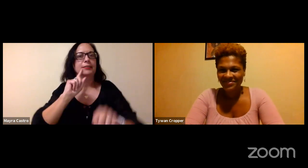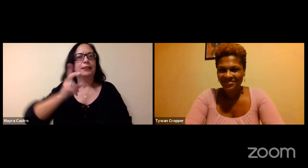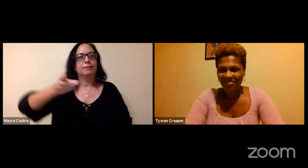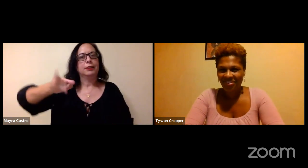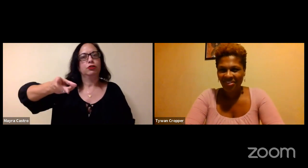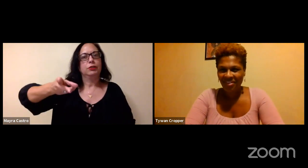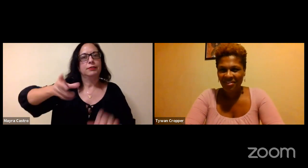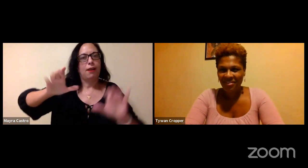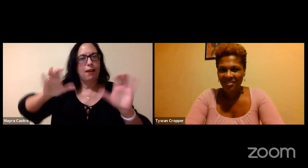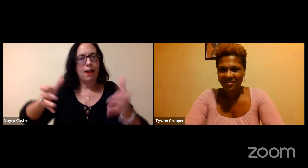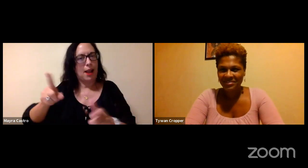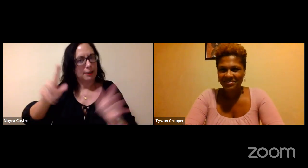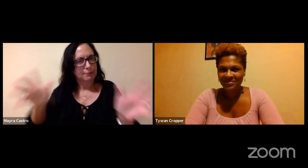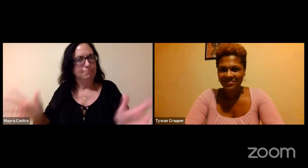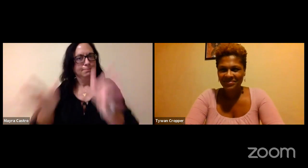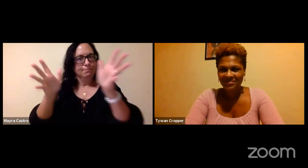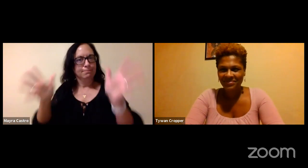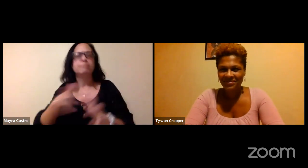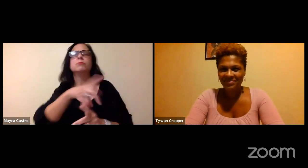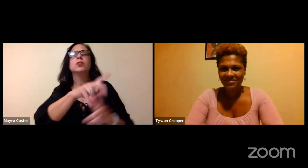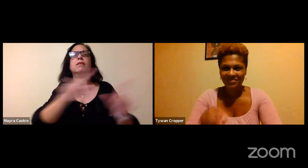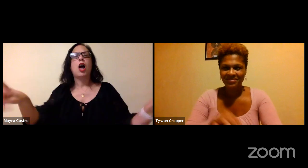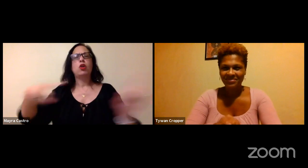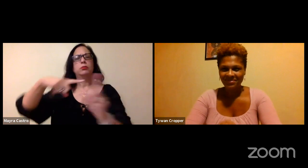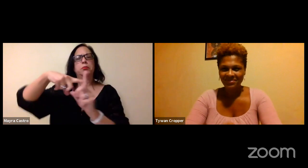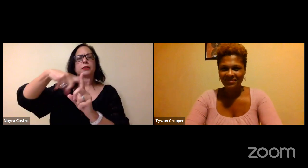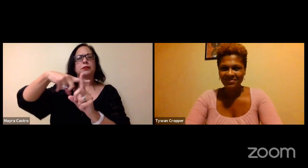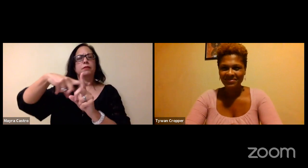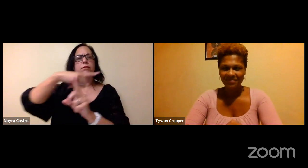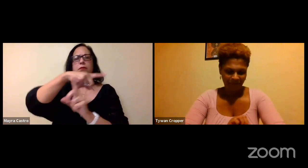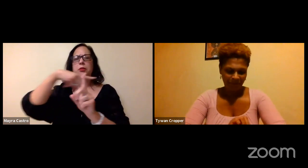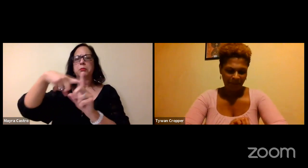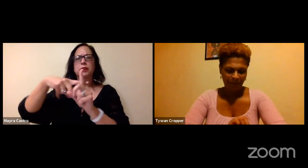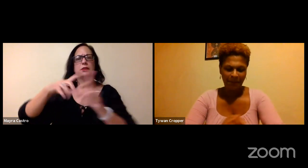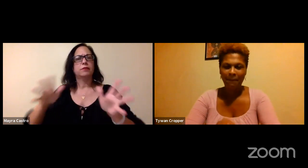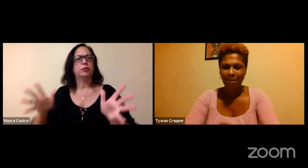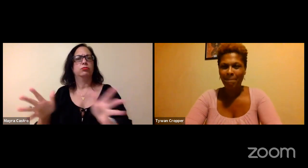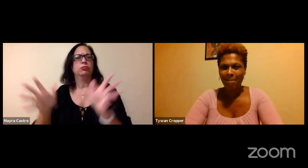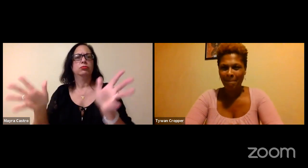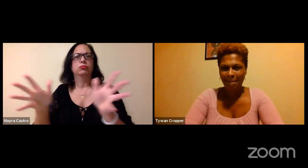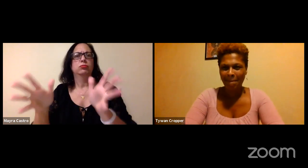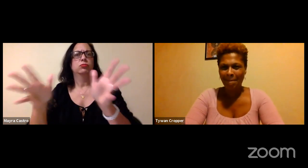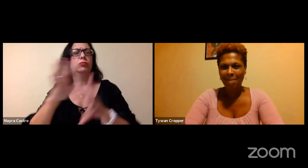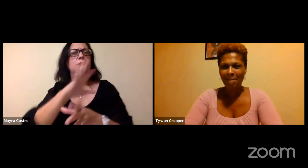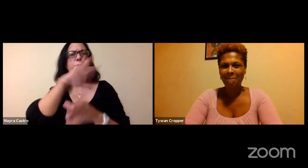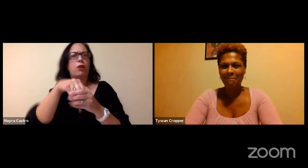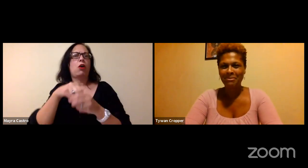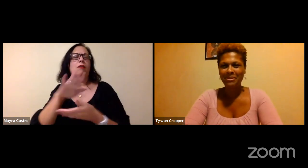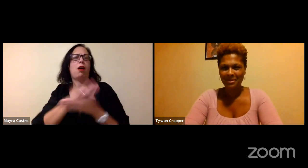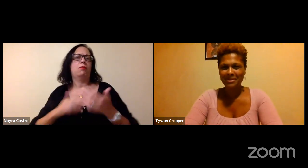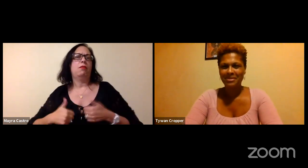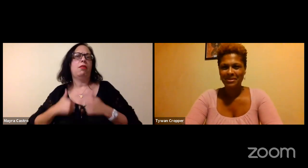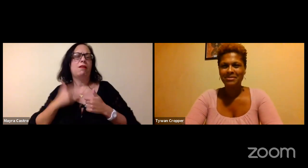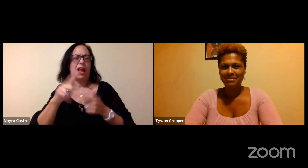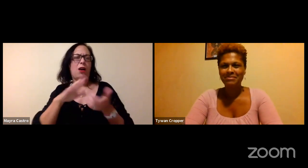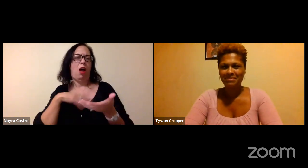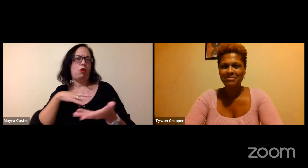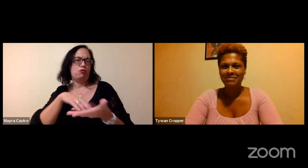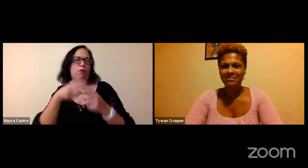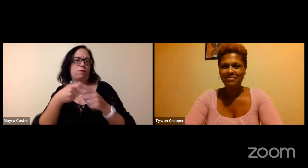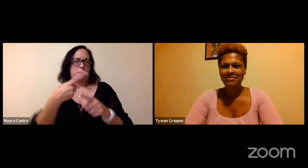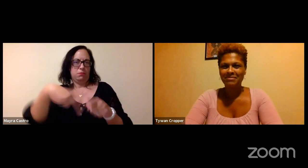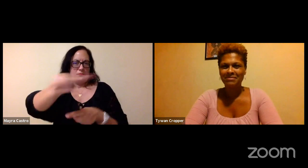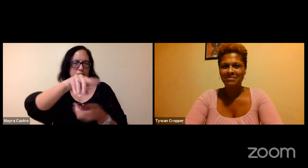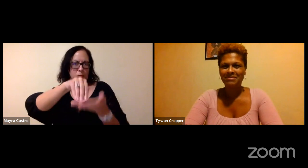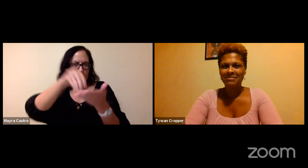experience for me. So I started to pick up ASL. They were very encouraging to me because I was not a native user